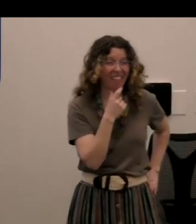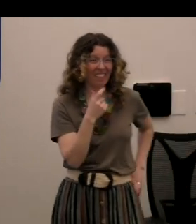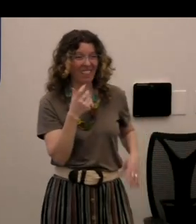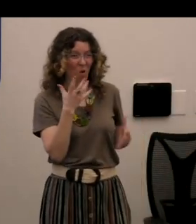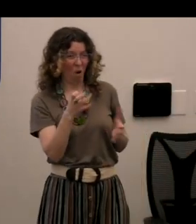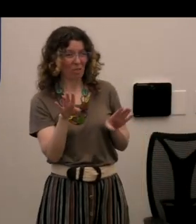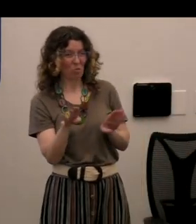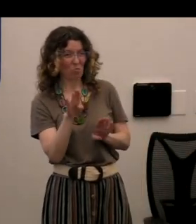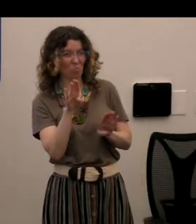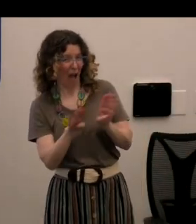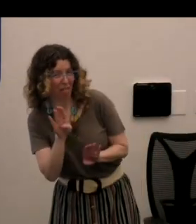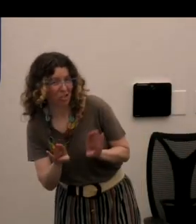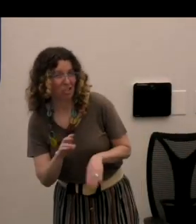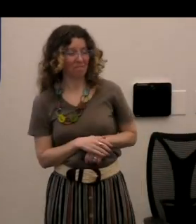that.